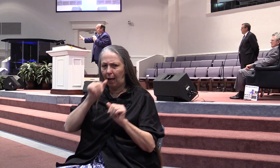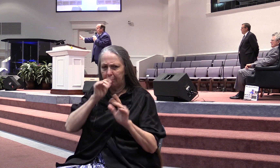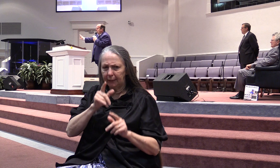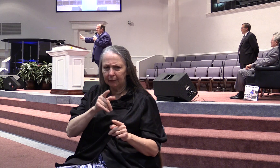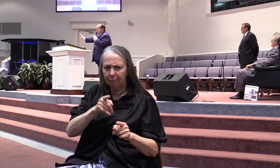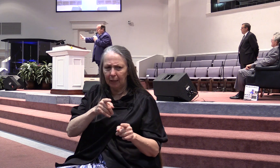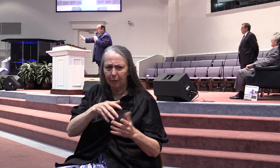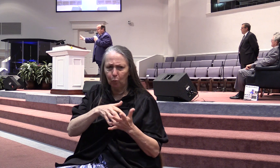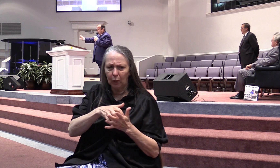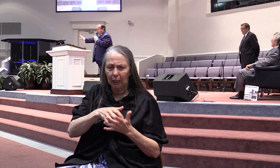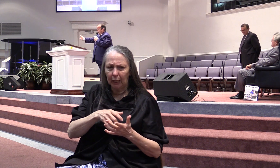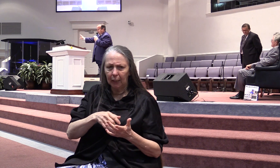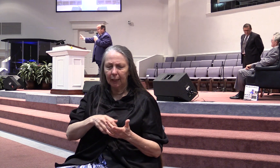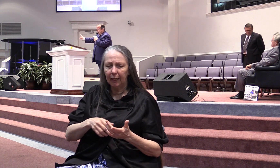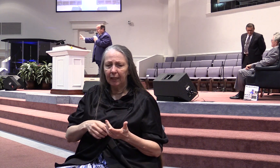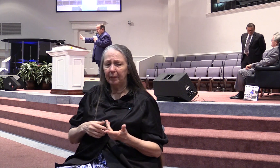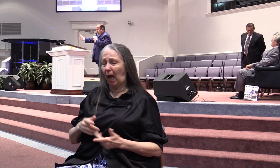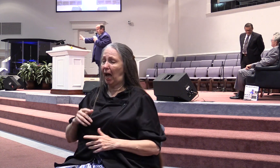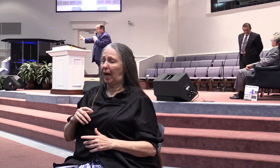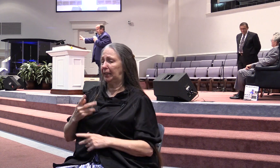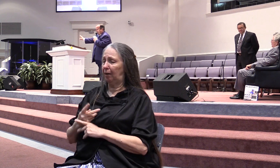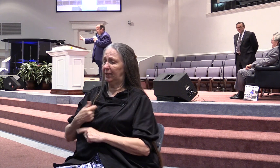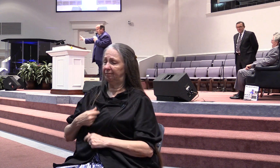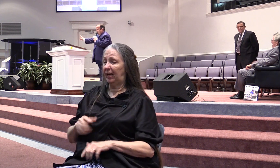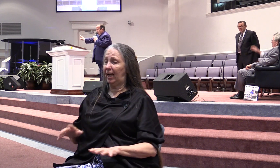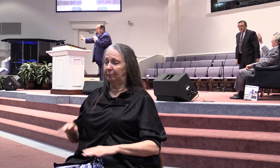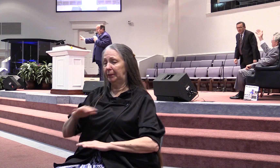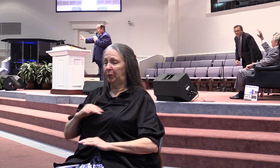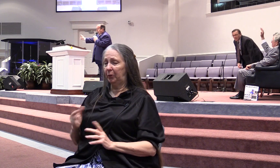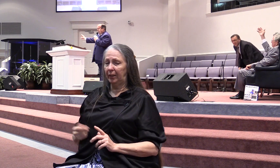pew who needs my worship to make it through their valley.